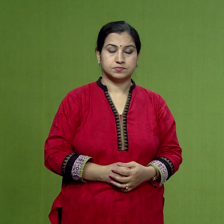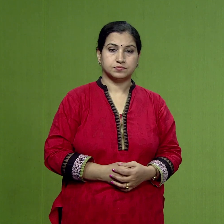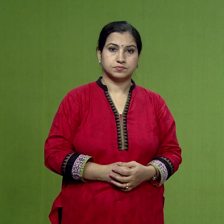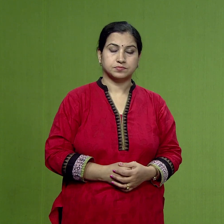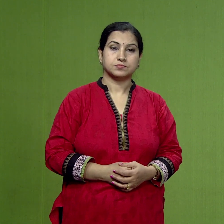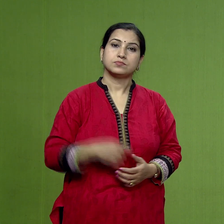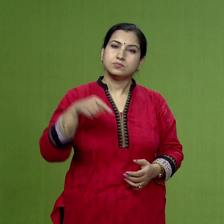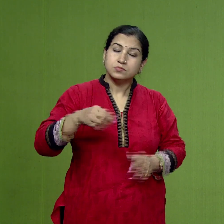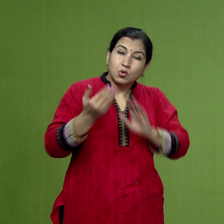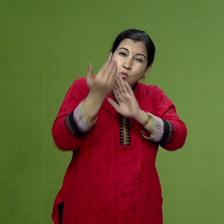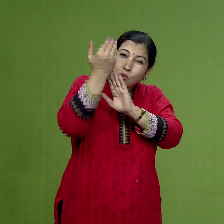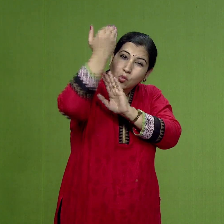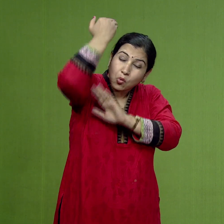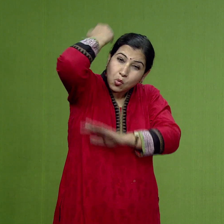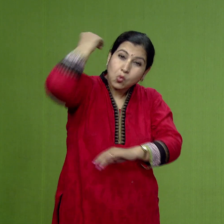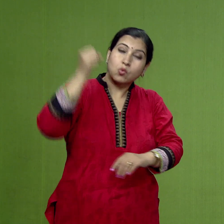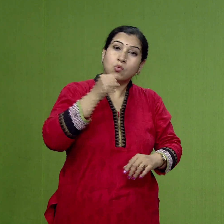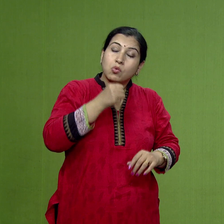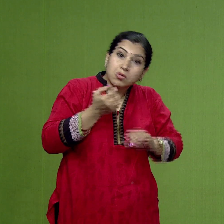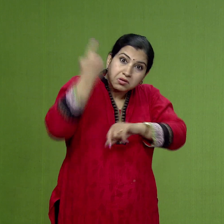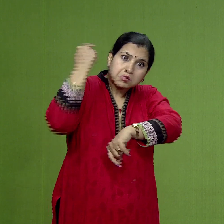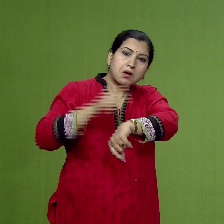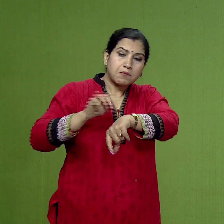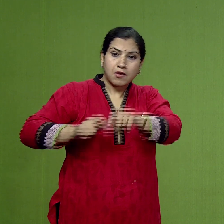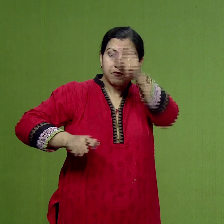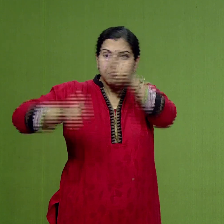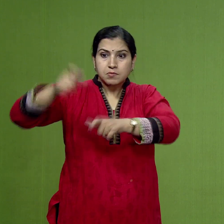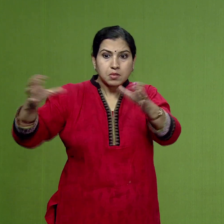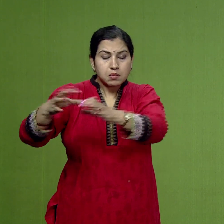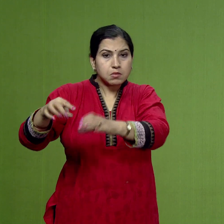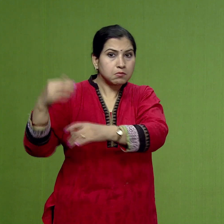So old is the study of population and its characteristics.